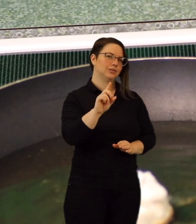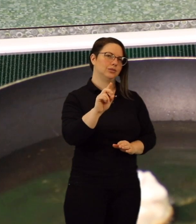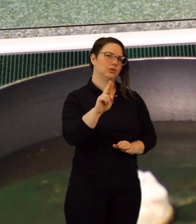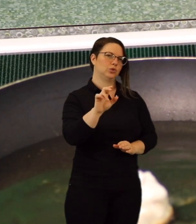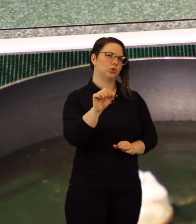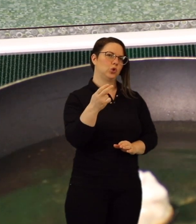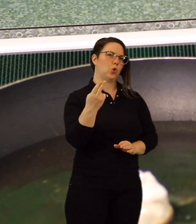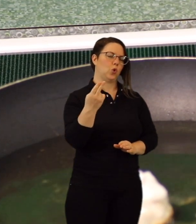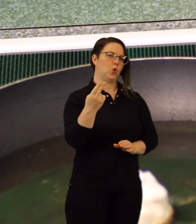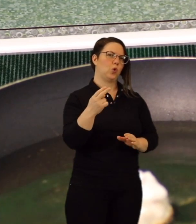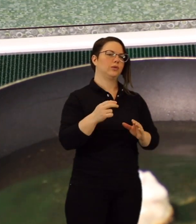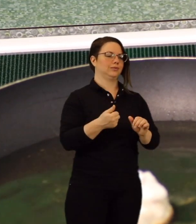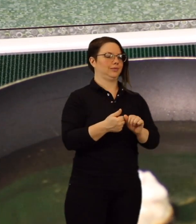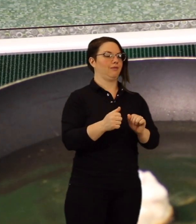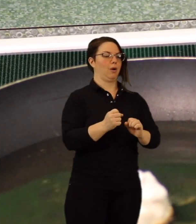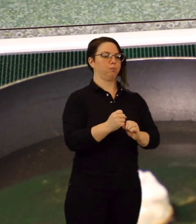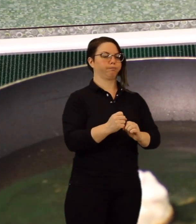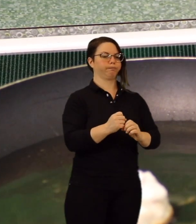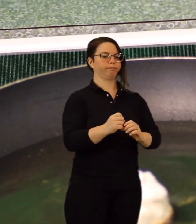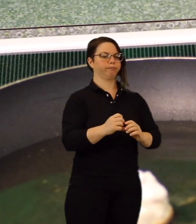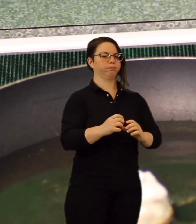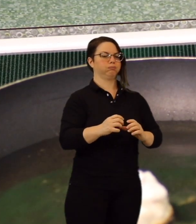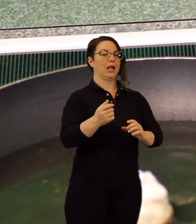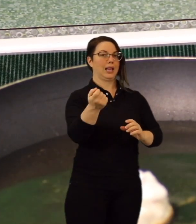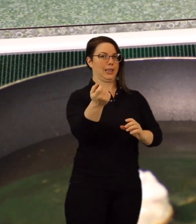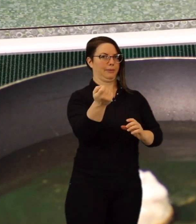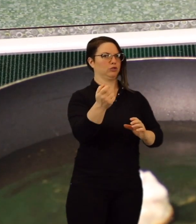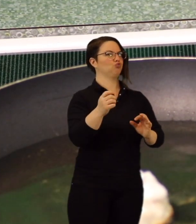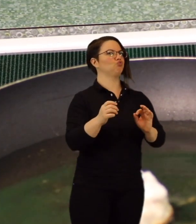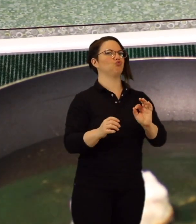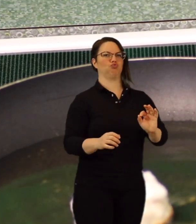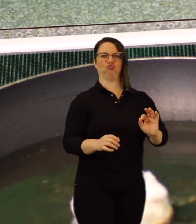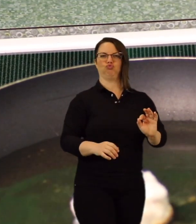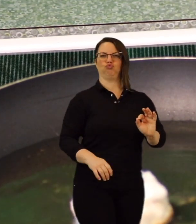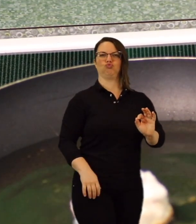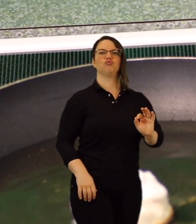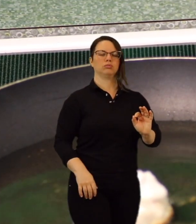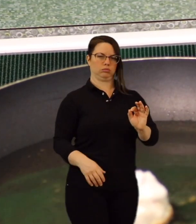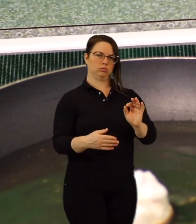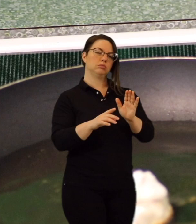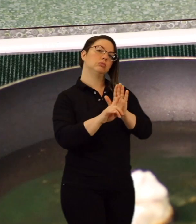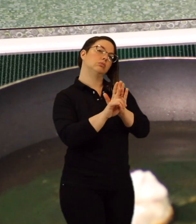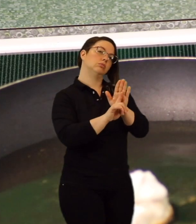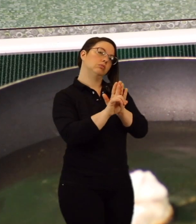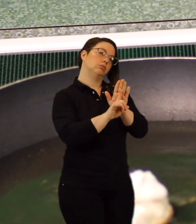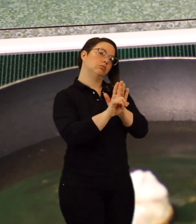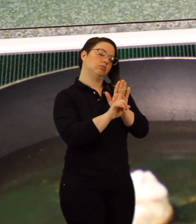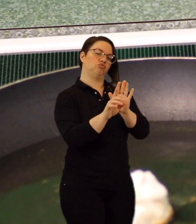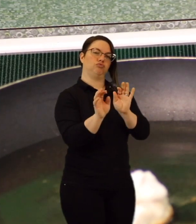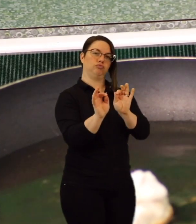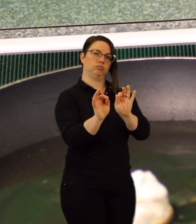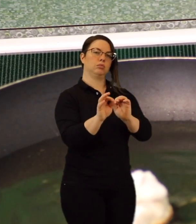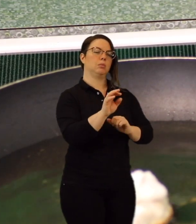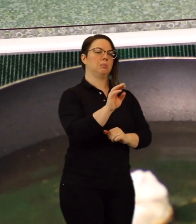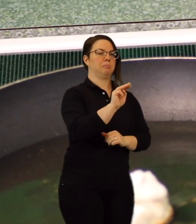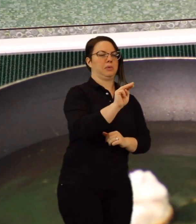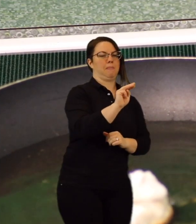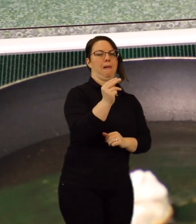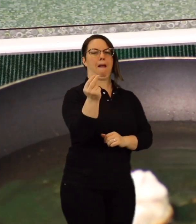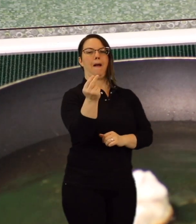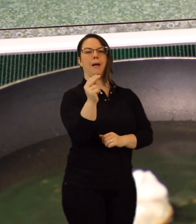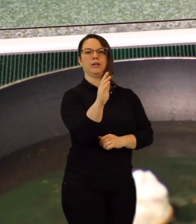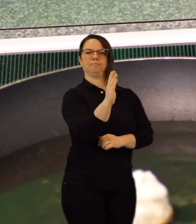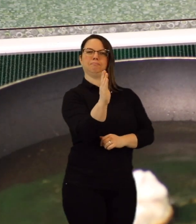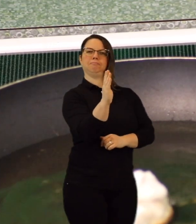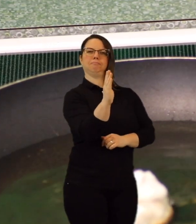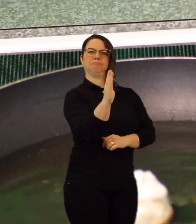think we're at a pretty good temperature. We're somewhere between medium and high right now. It might be